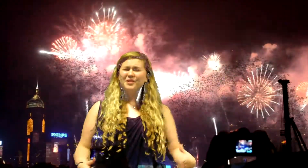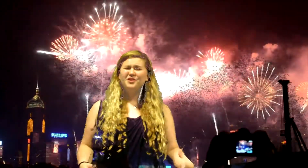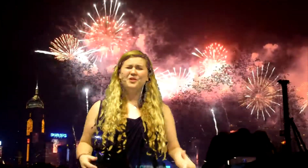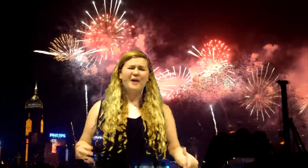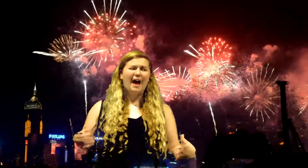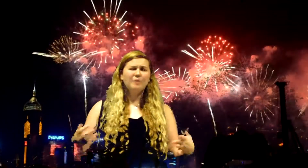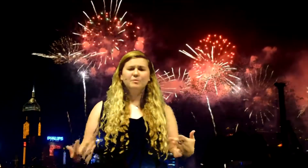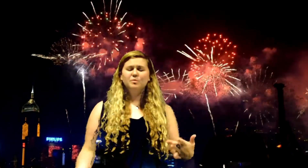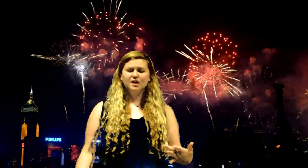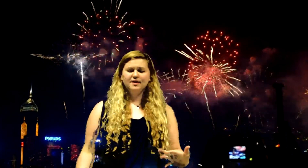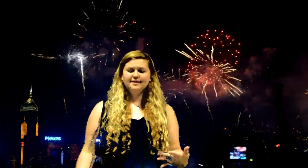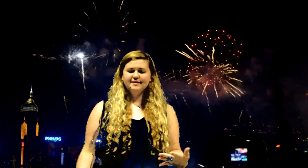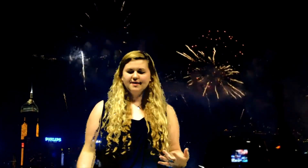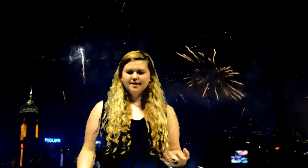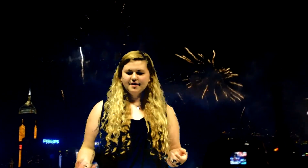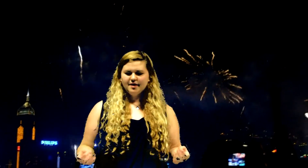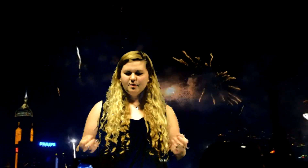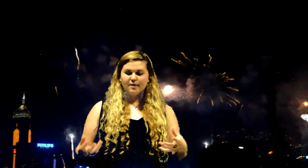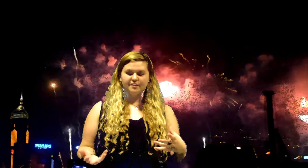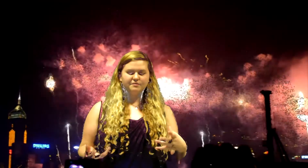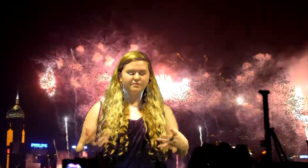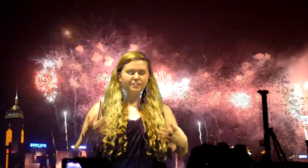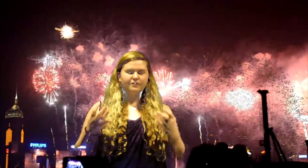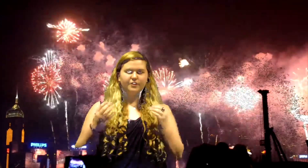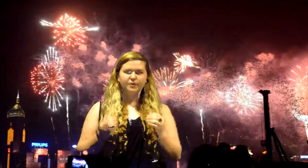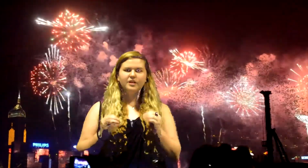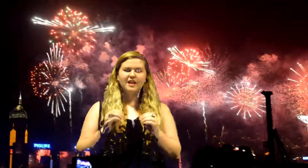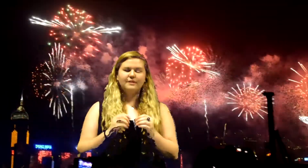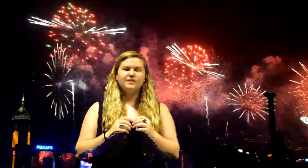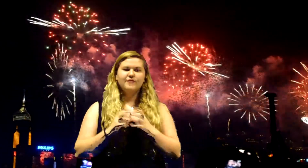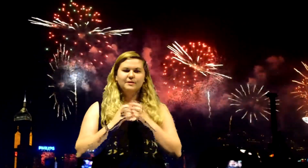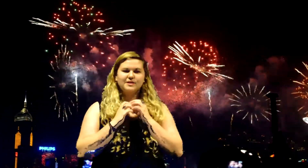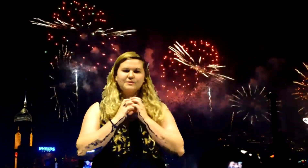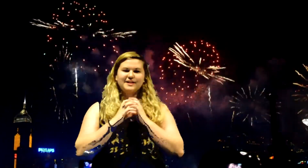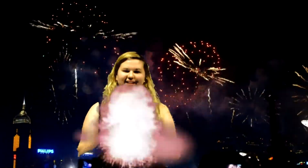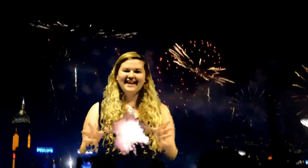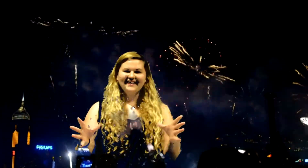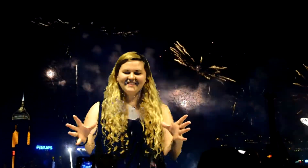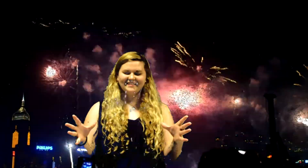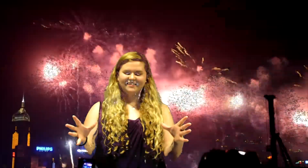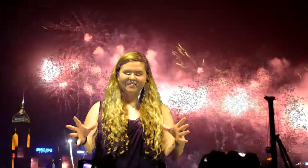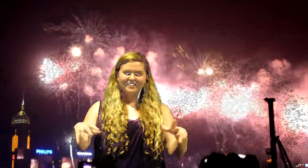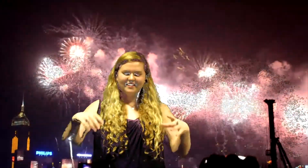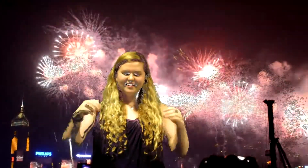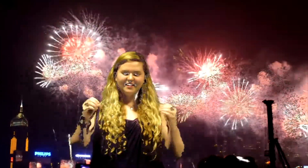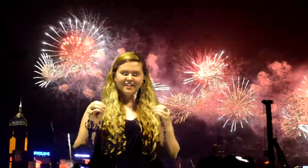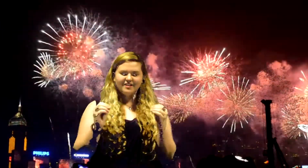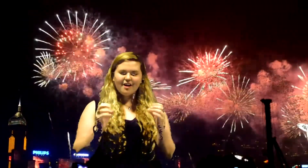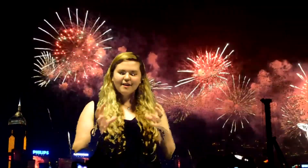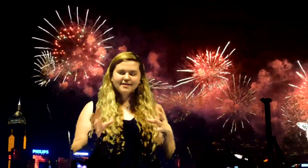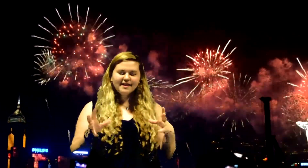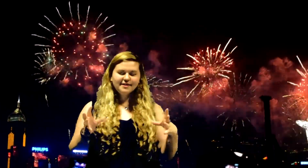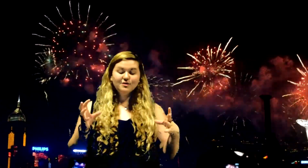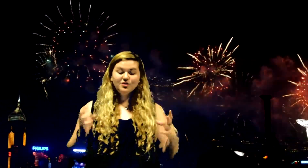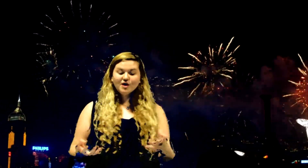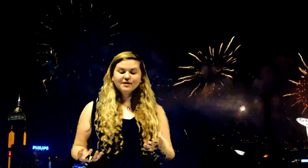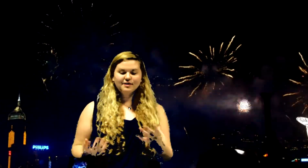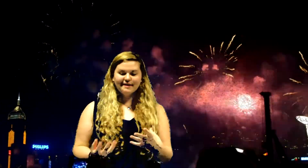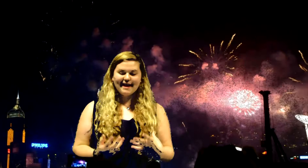to know how it works. Well, the fuel allows the fireworks to ignite. The oxidizer starts the